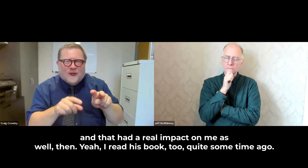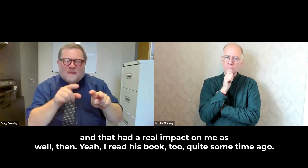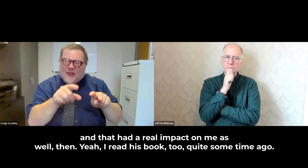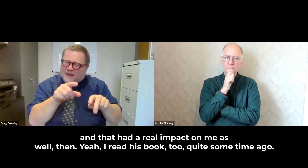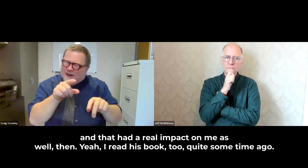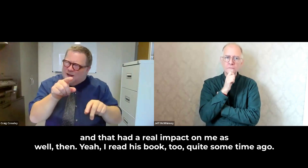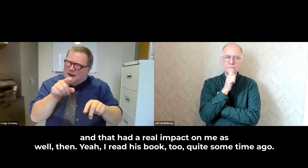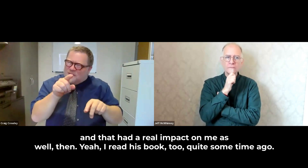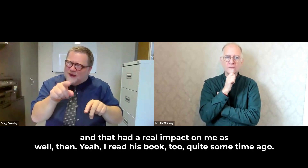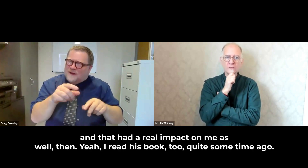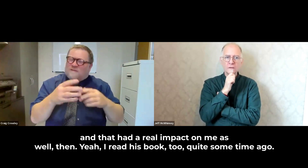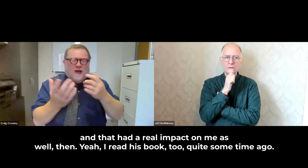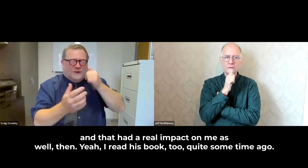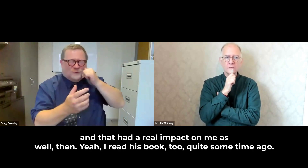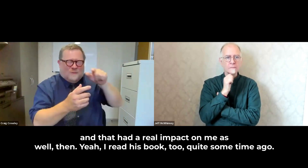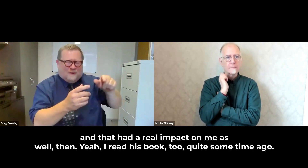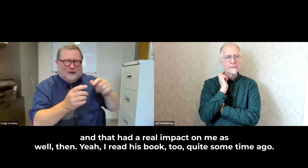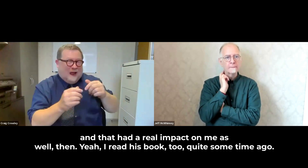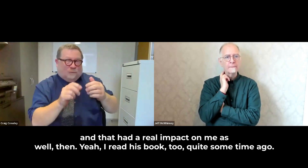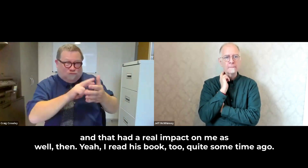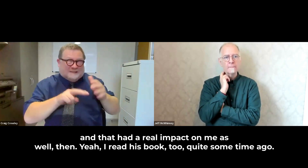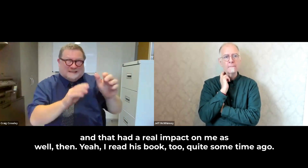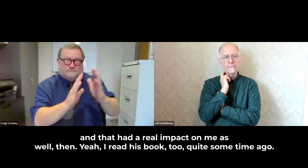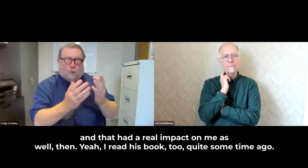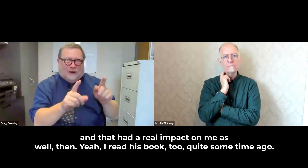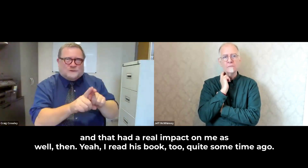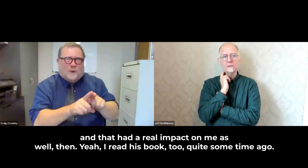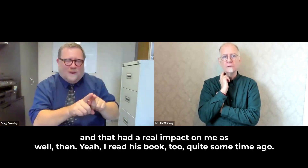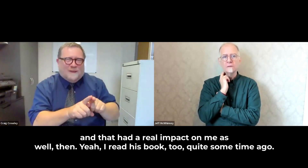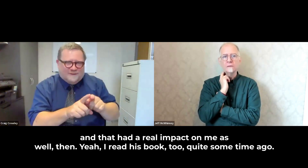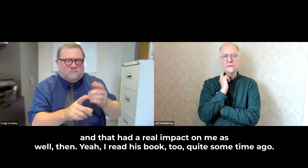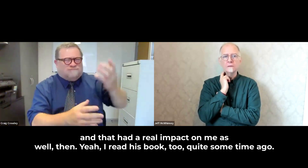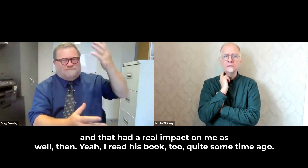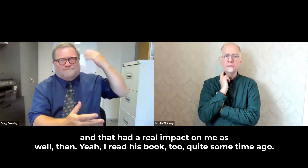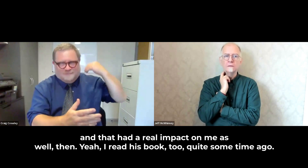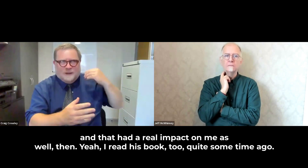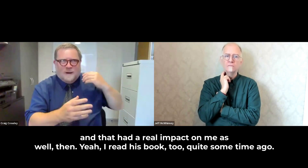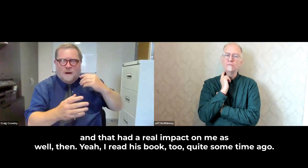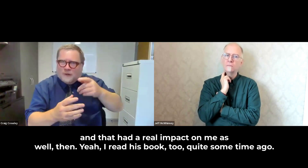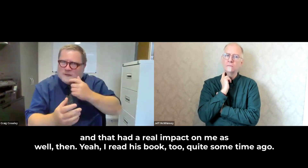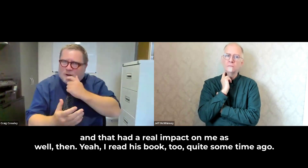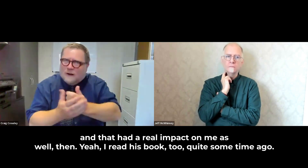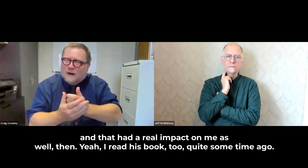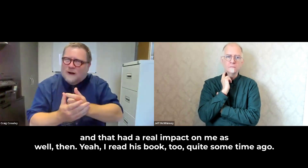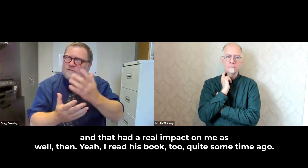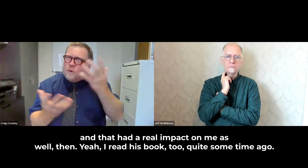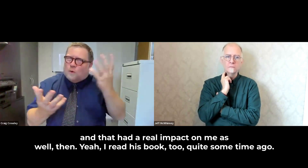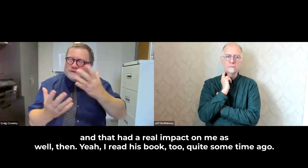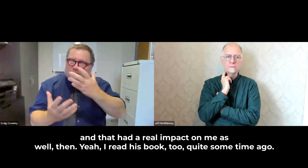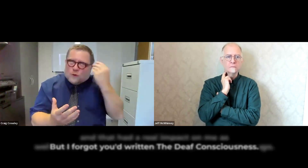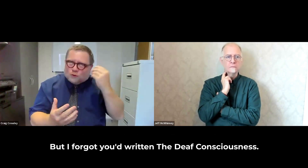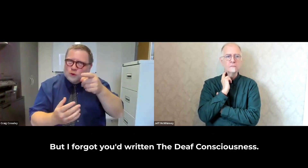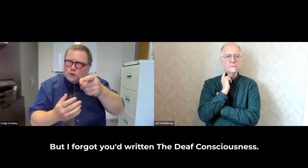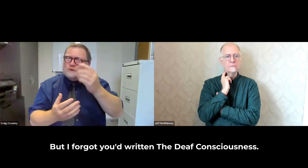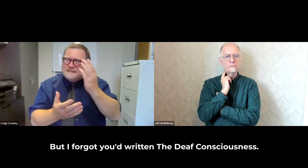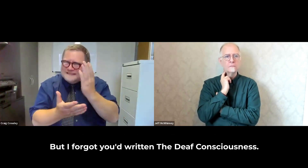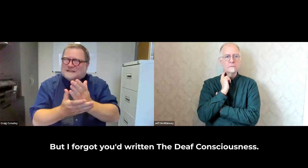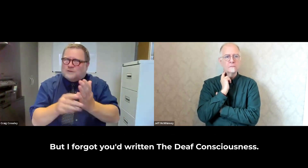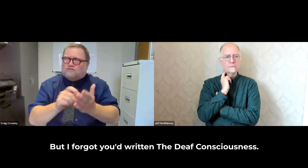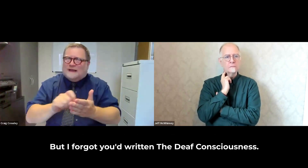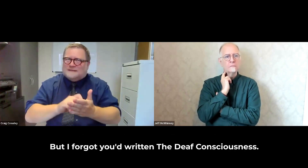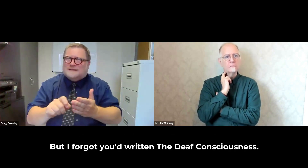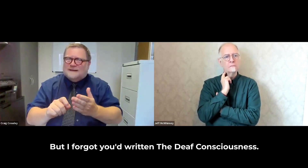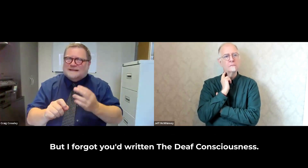impact on me as well. Then, yeah, I read his book too, quite some time ago,